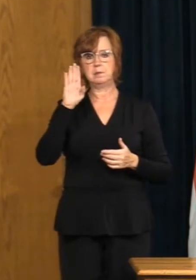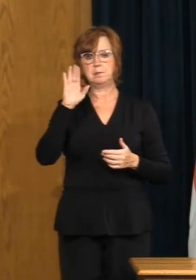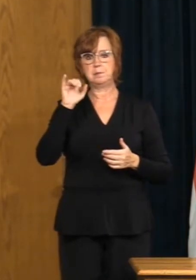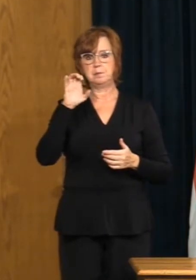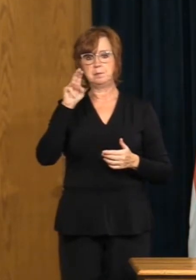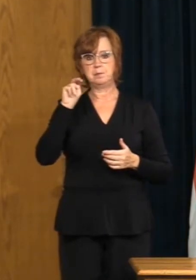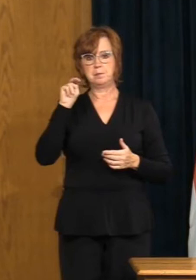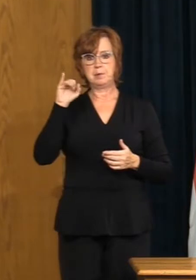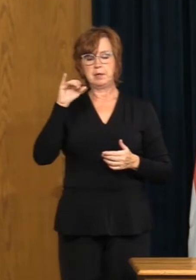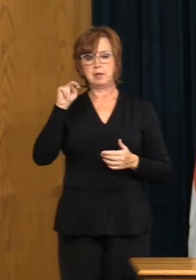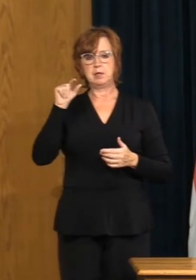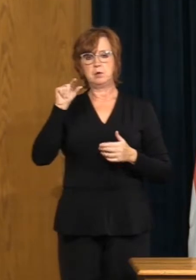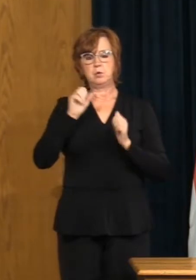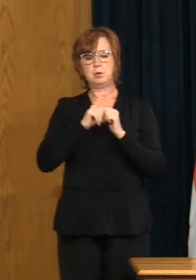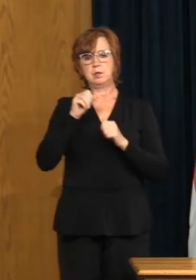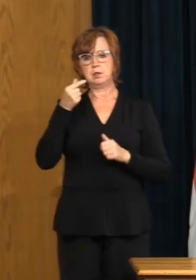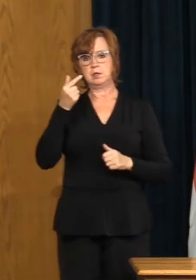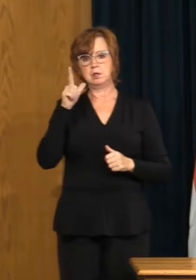Global.